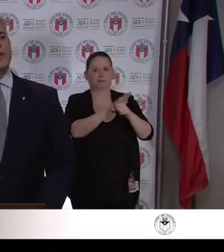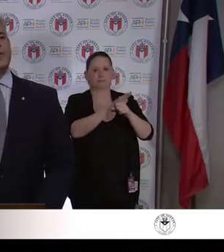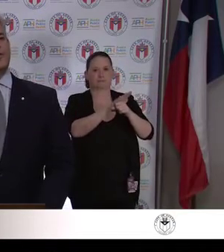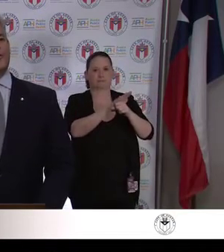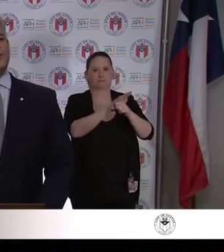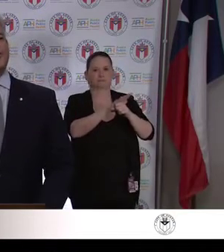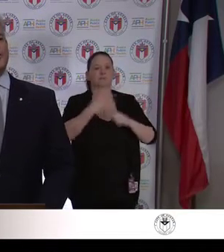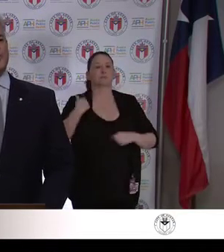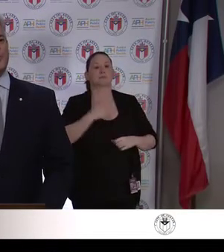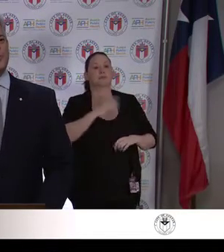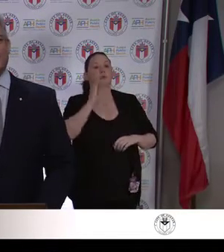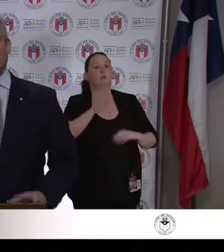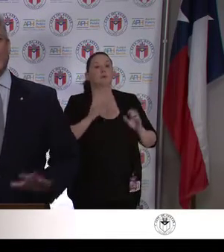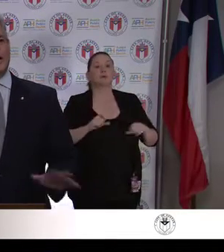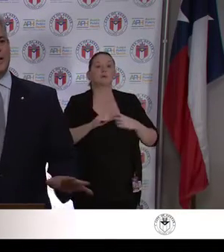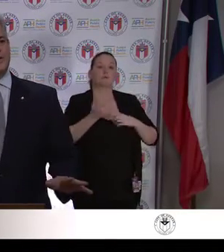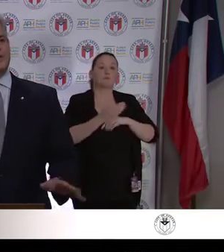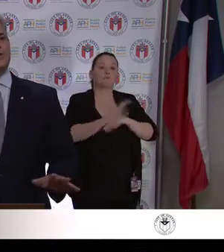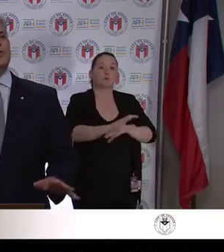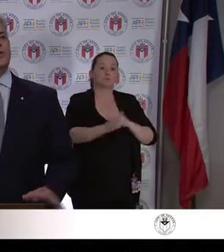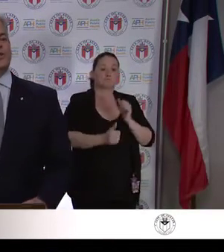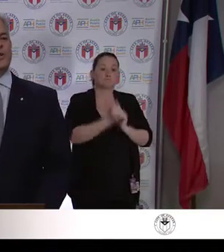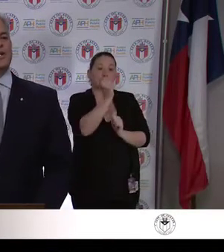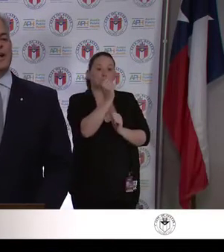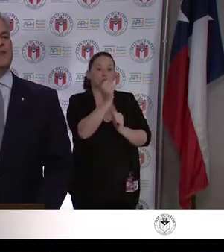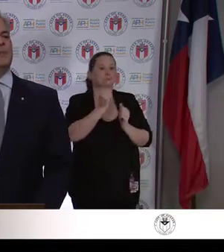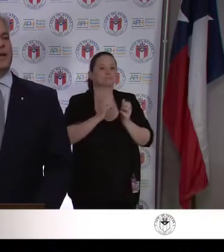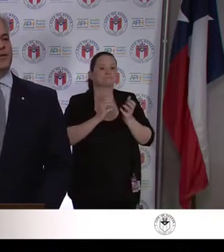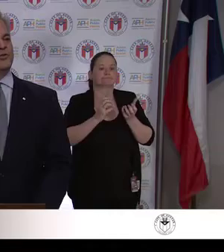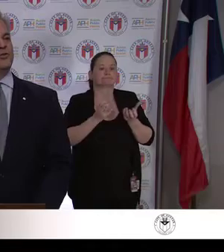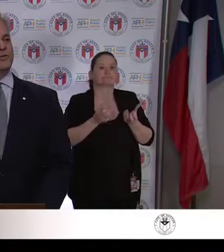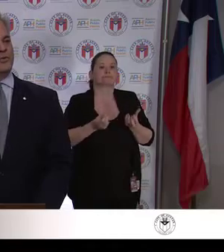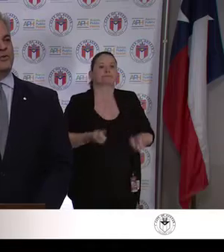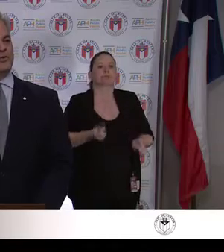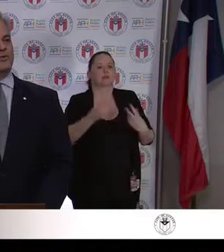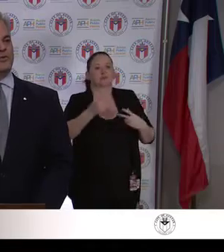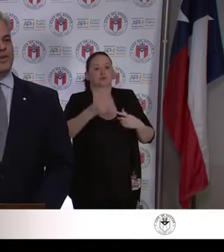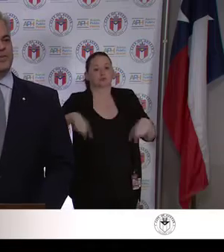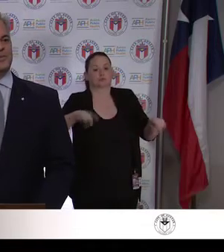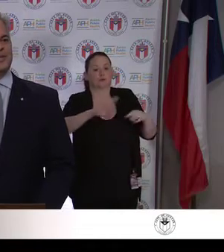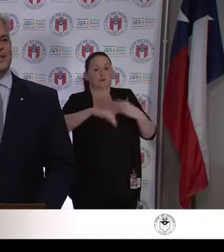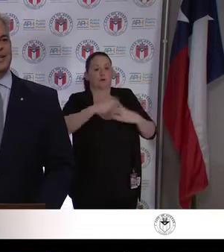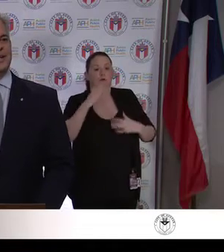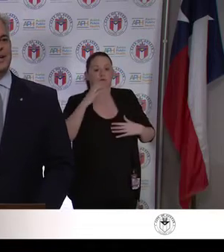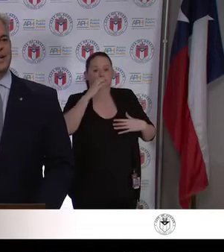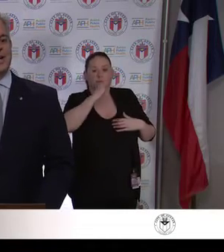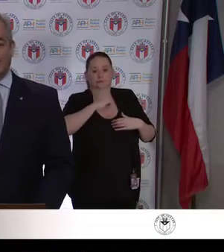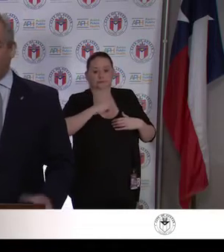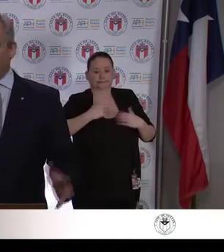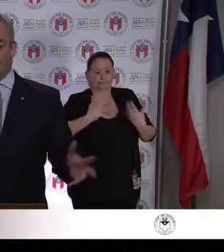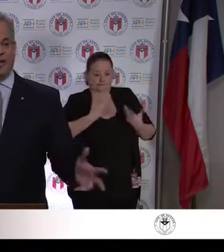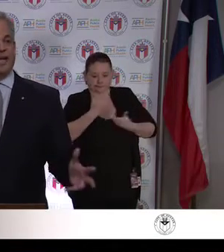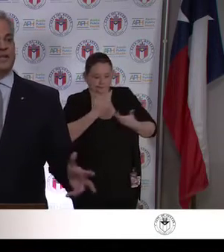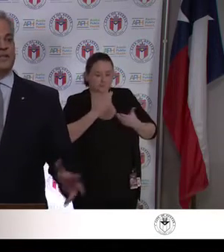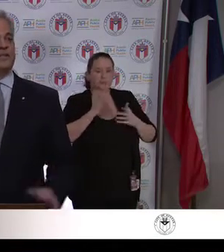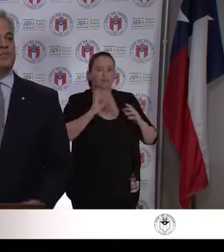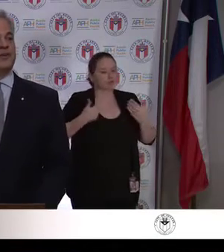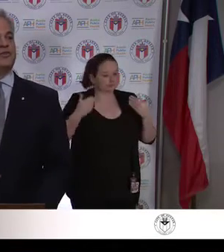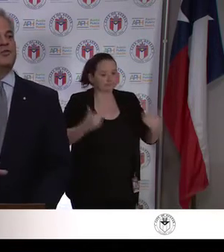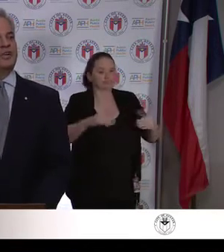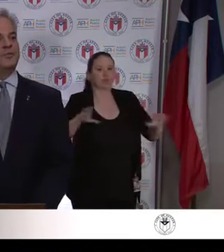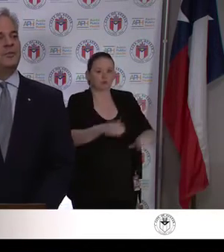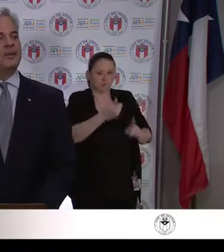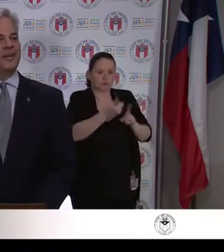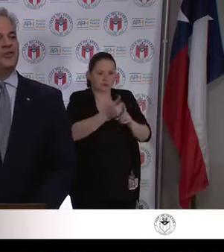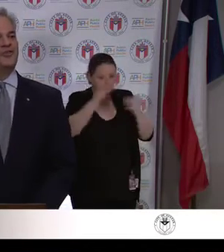We're going to be able to enforce these rules greatest to the degree that everybody assumes personal responsibility and also collectively